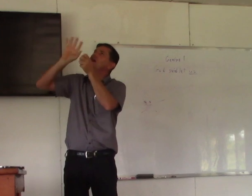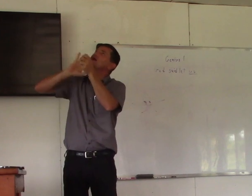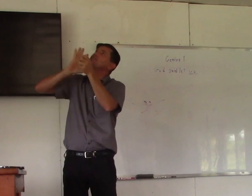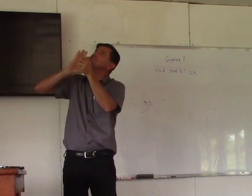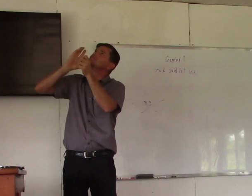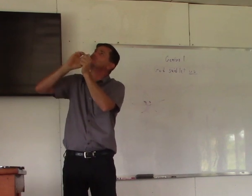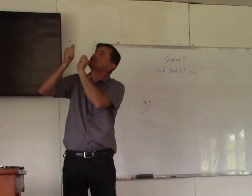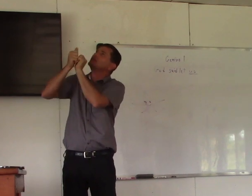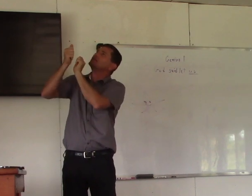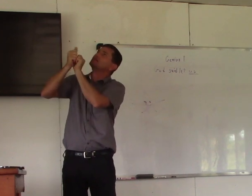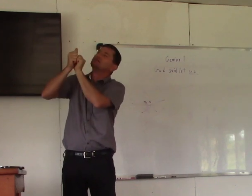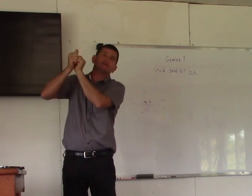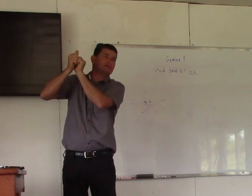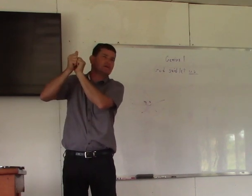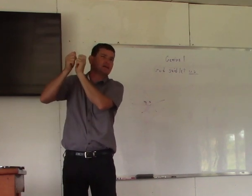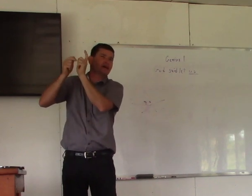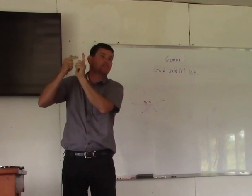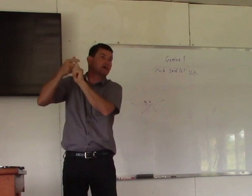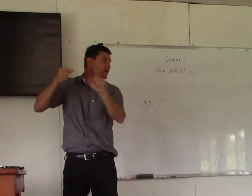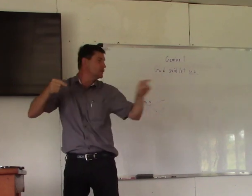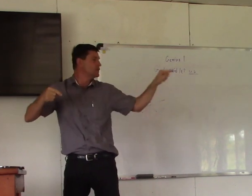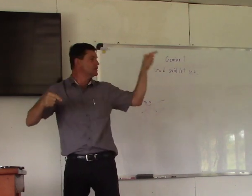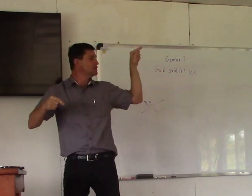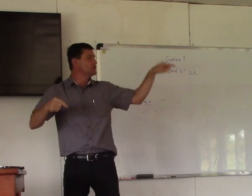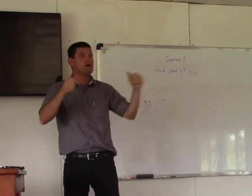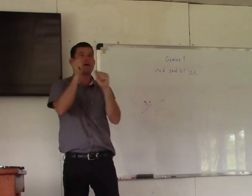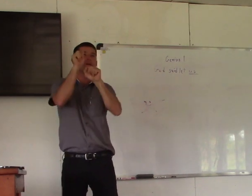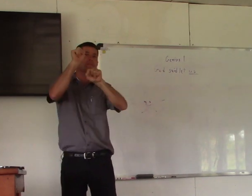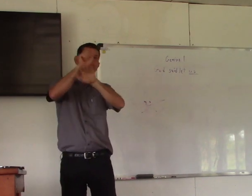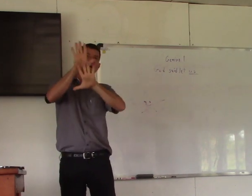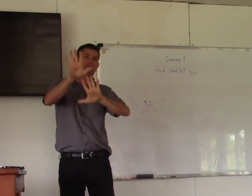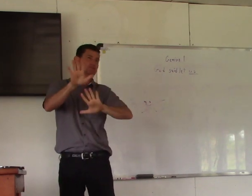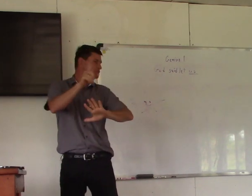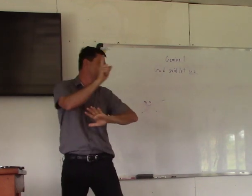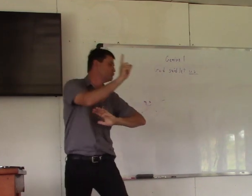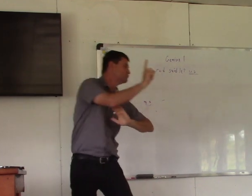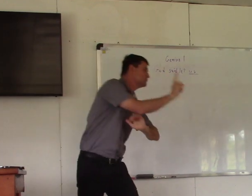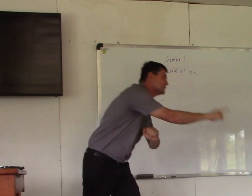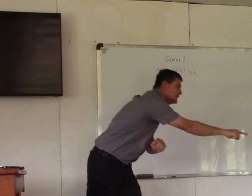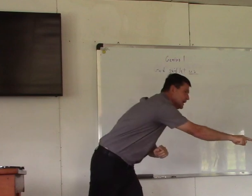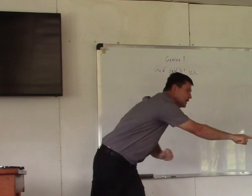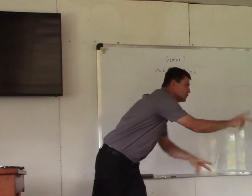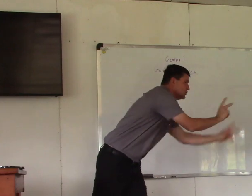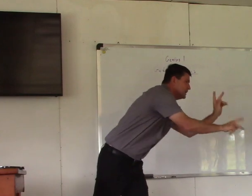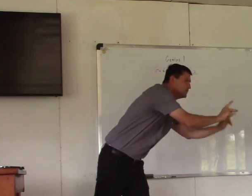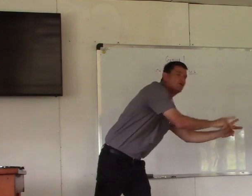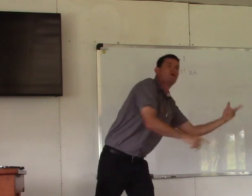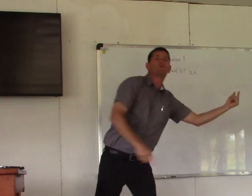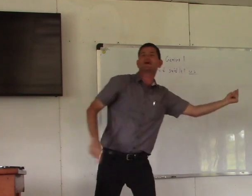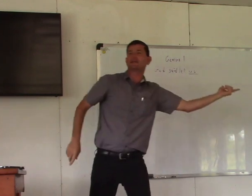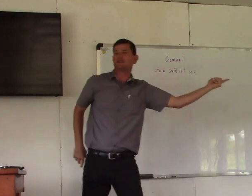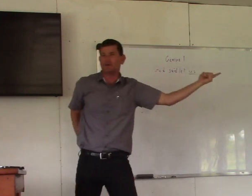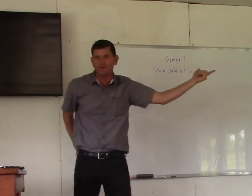God, and then mountain. There, the people. What did they do?